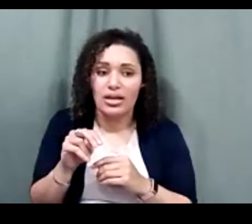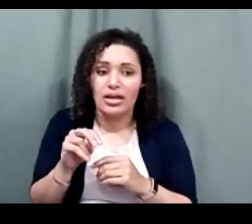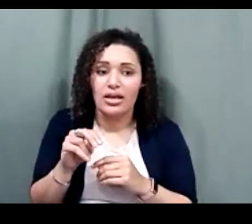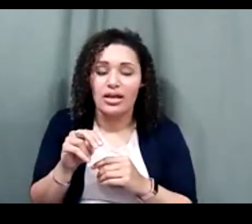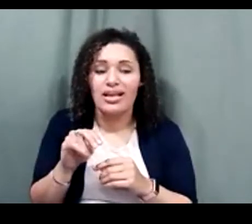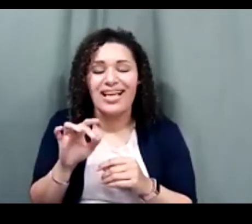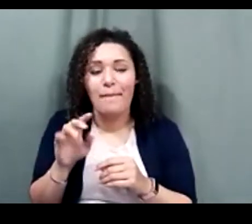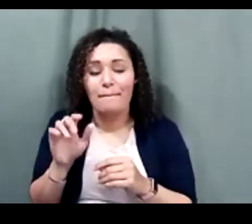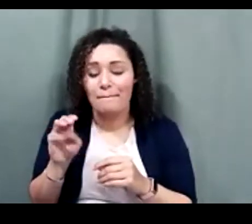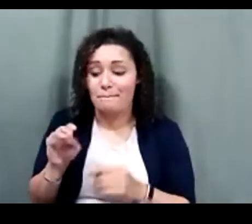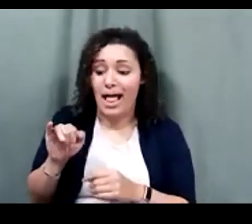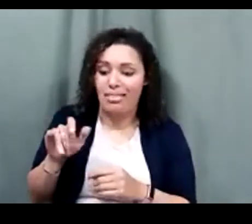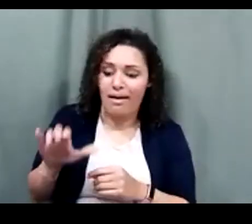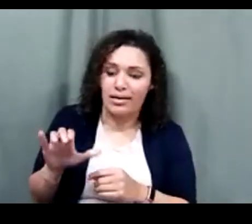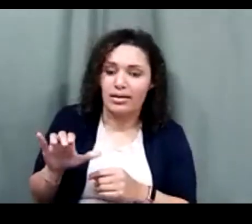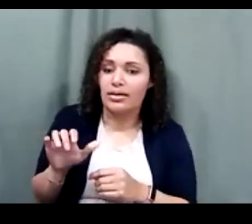bacteria are very fussy.